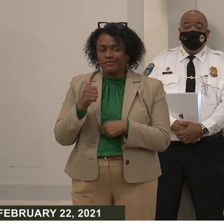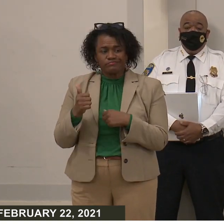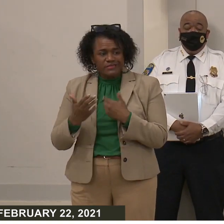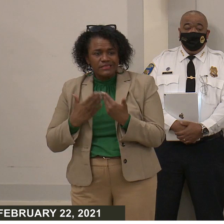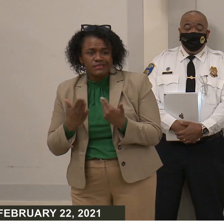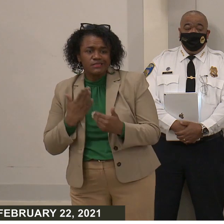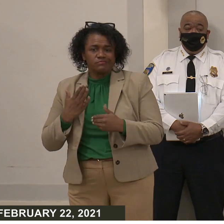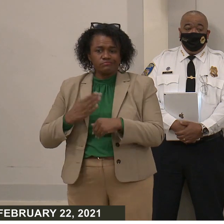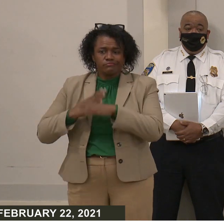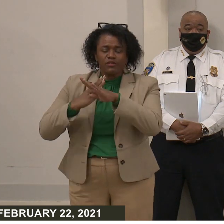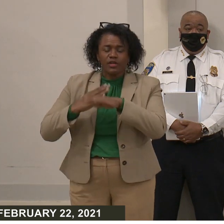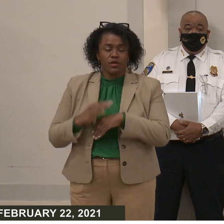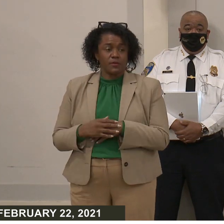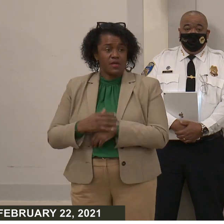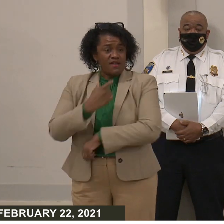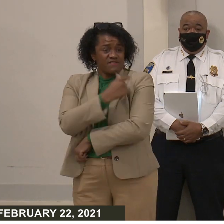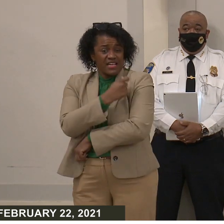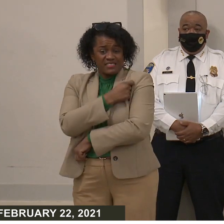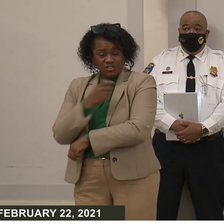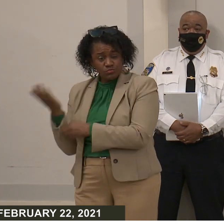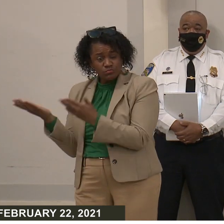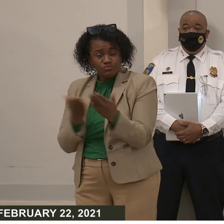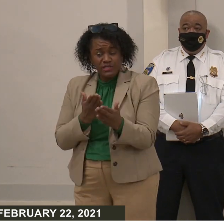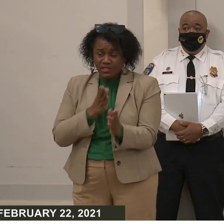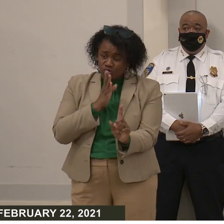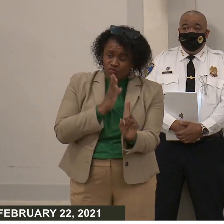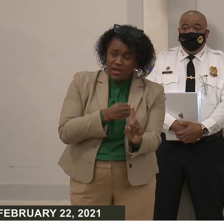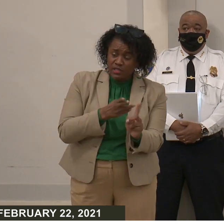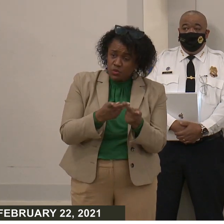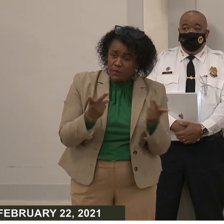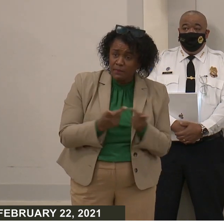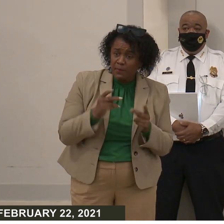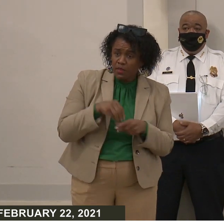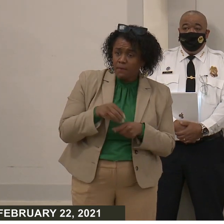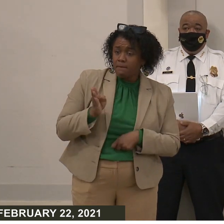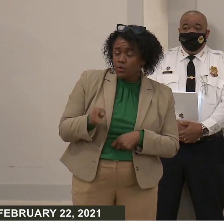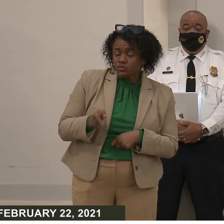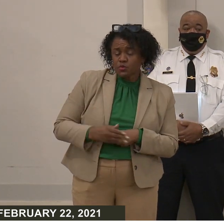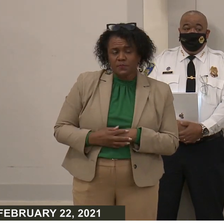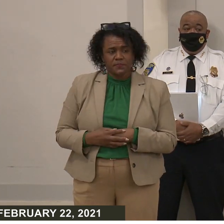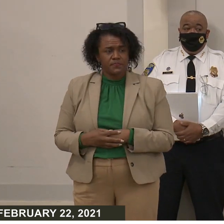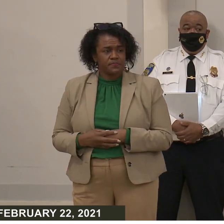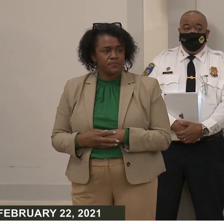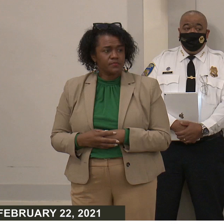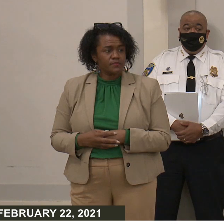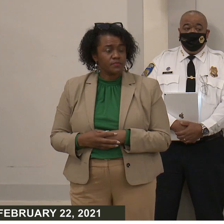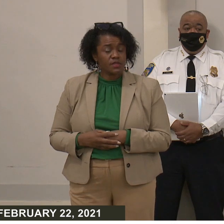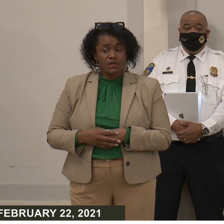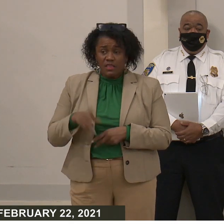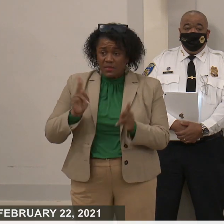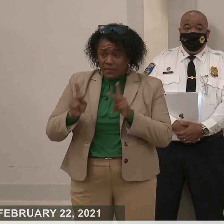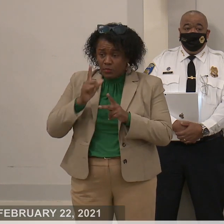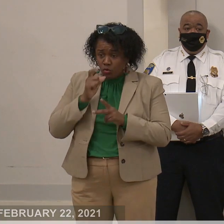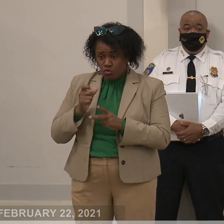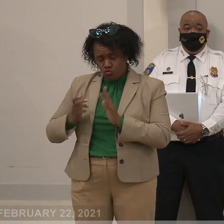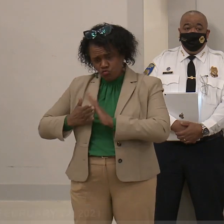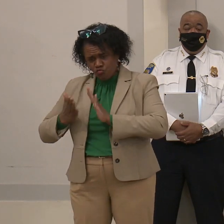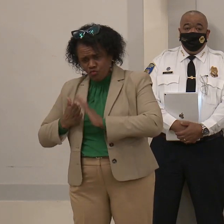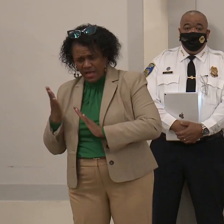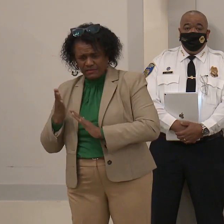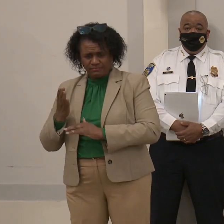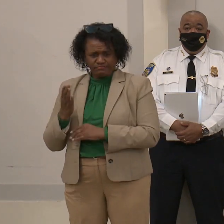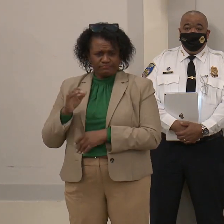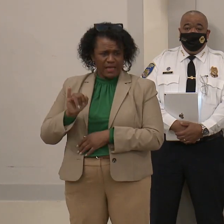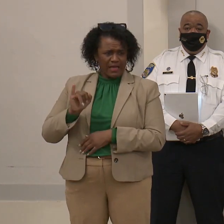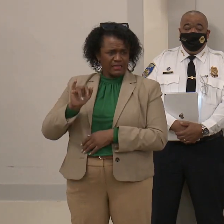barrier, bringing vaccines directly to independent living facilities around Baltimore. Operators of those independent living facilities have